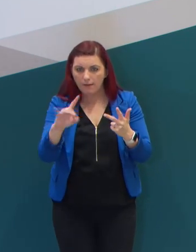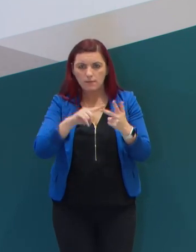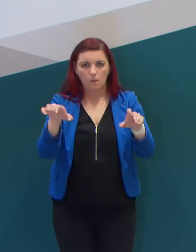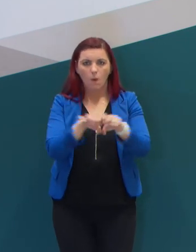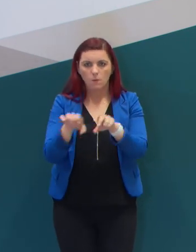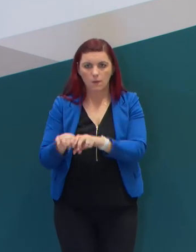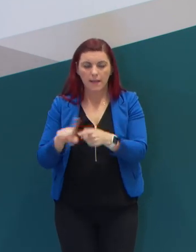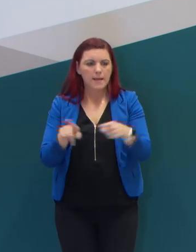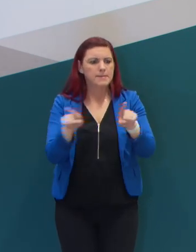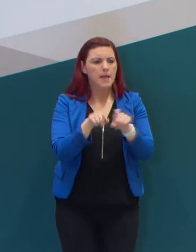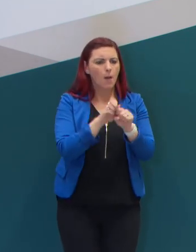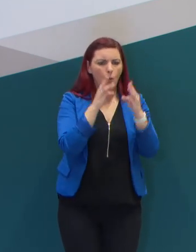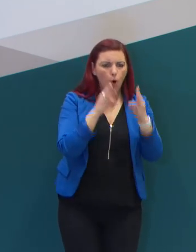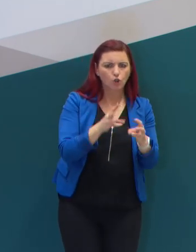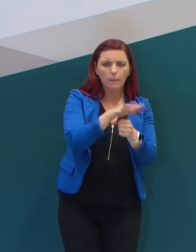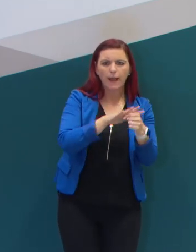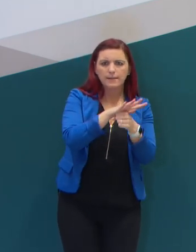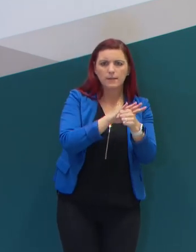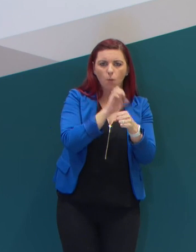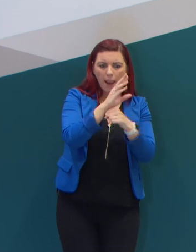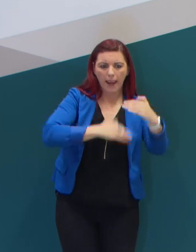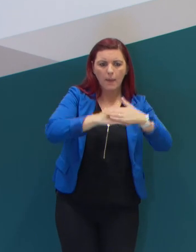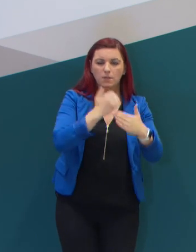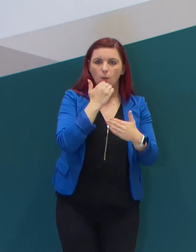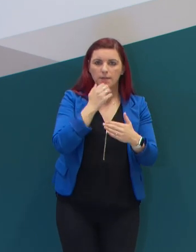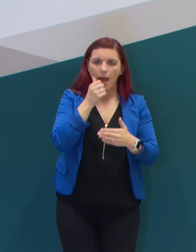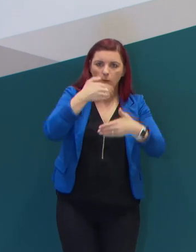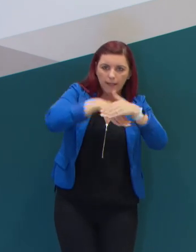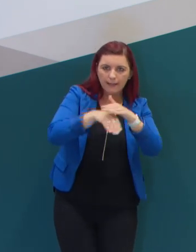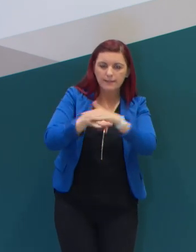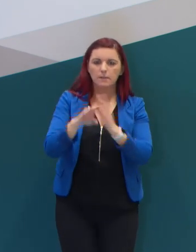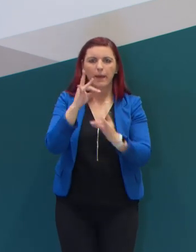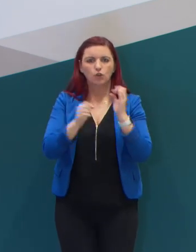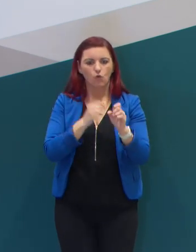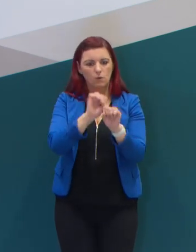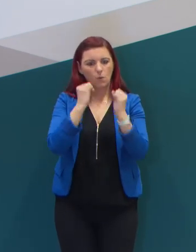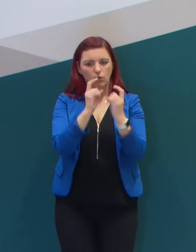of worship would restrict numbers entering at any one time to ensure adequate physical distancing.